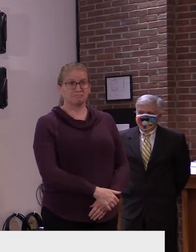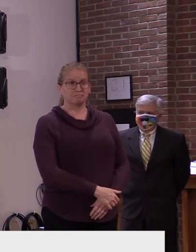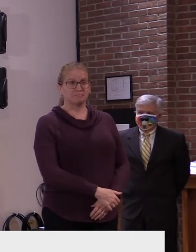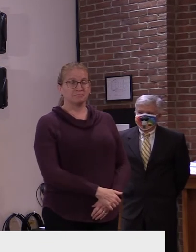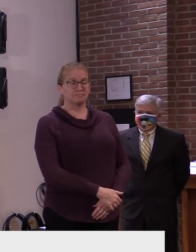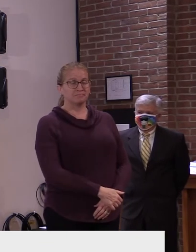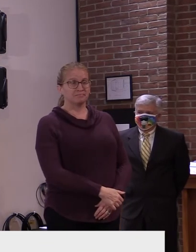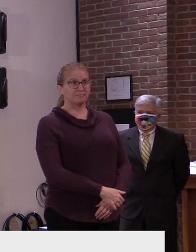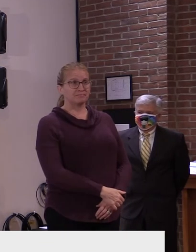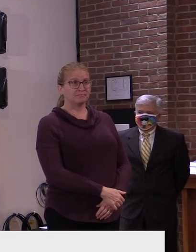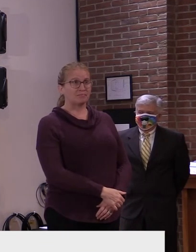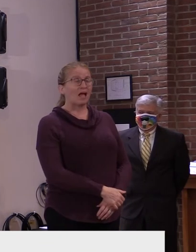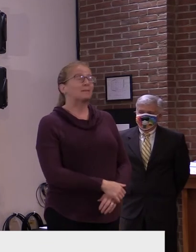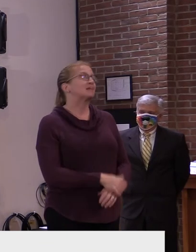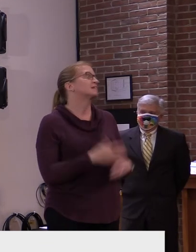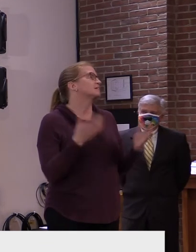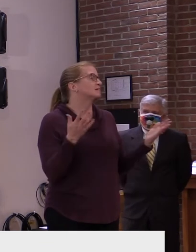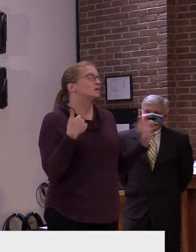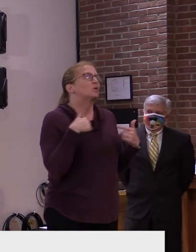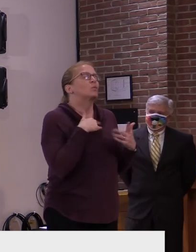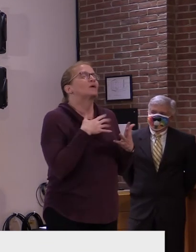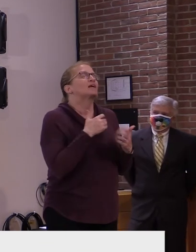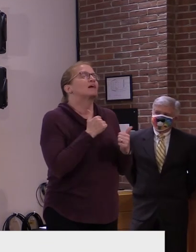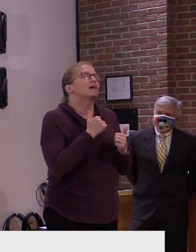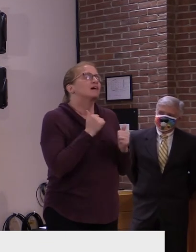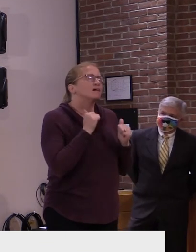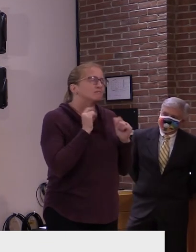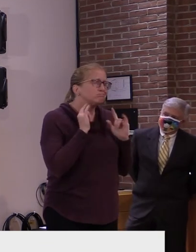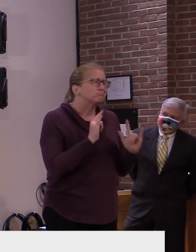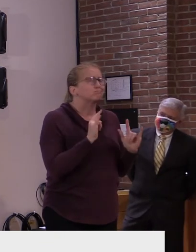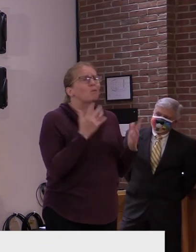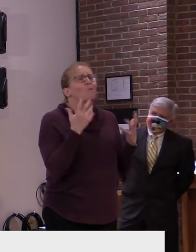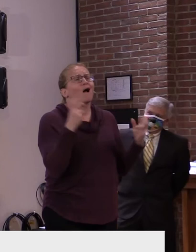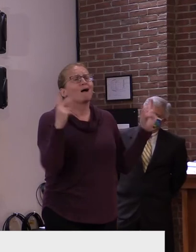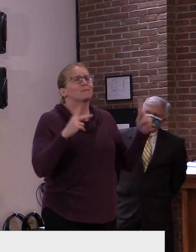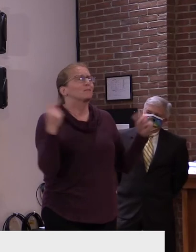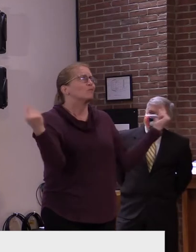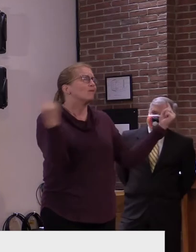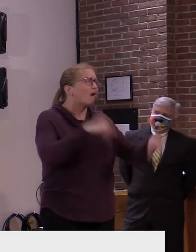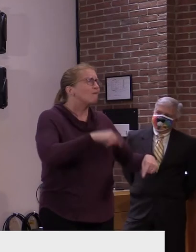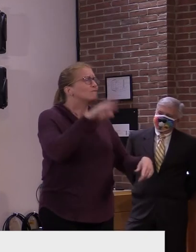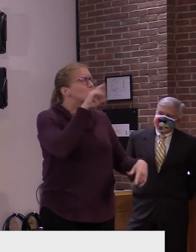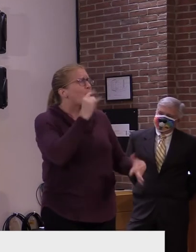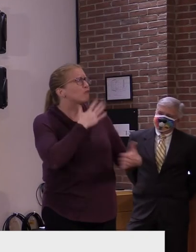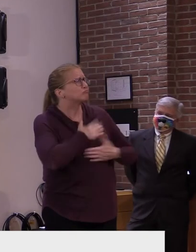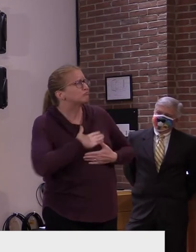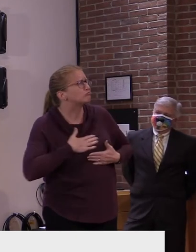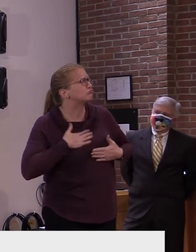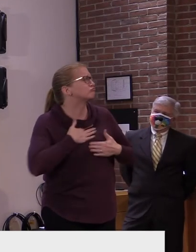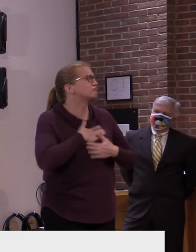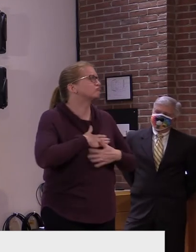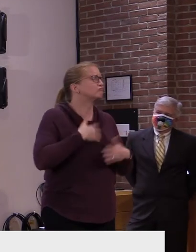yeah i mean we love having people come to our state for recreational activities it is very challenging to be so